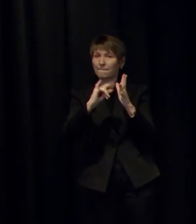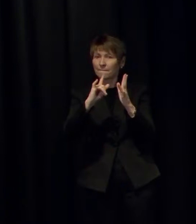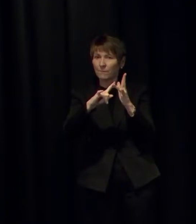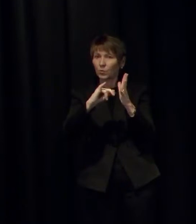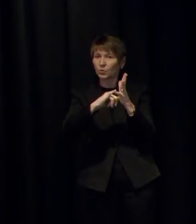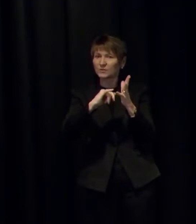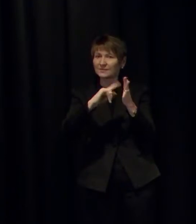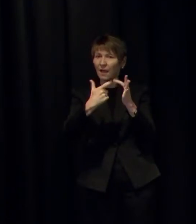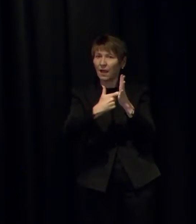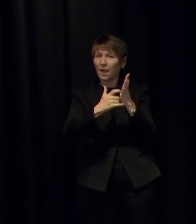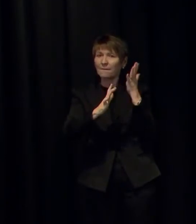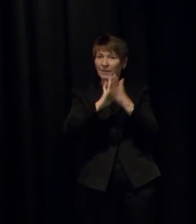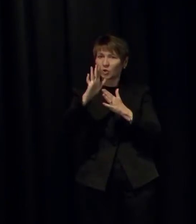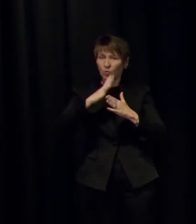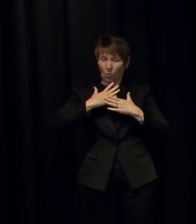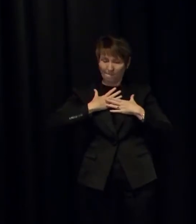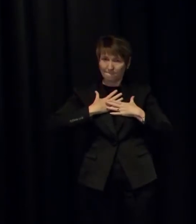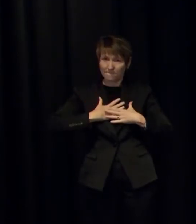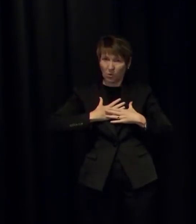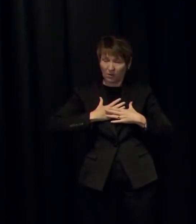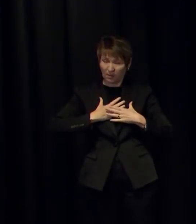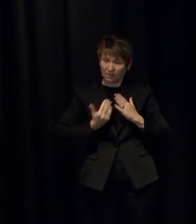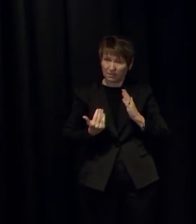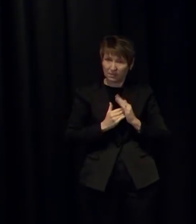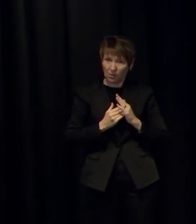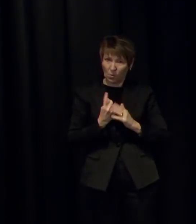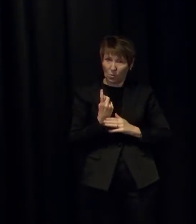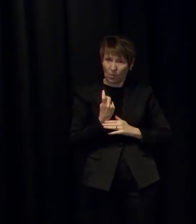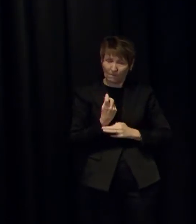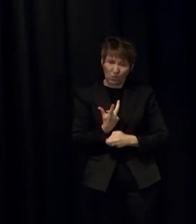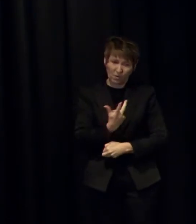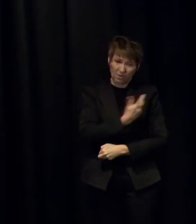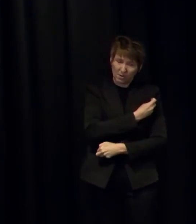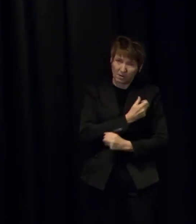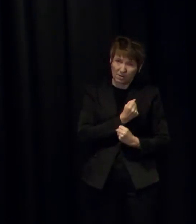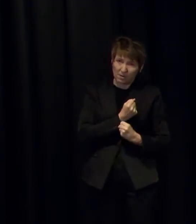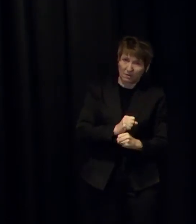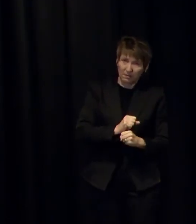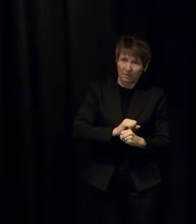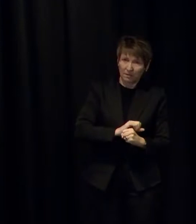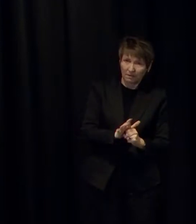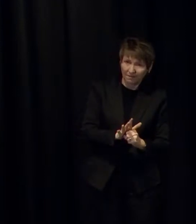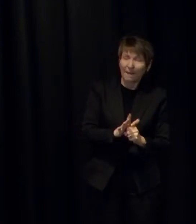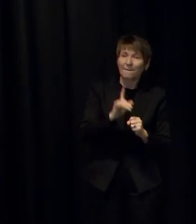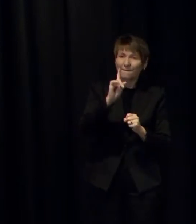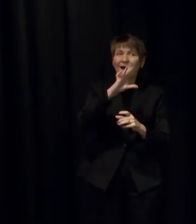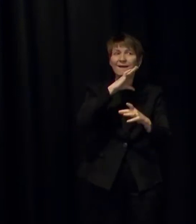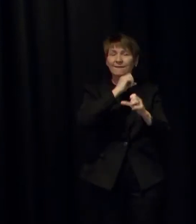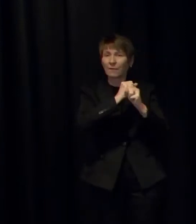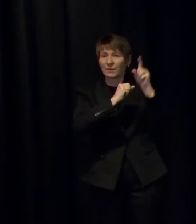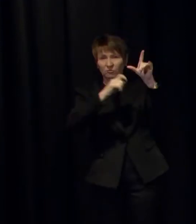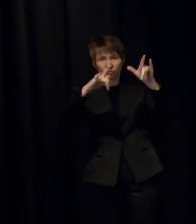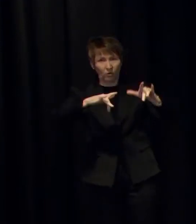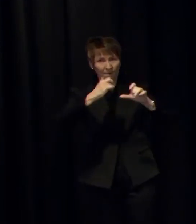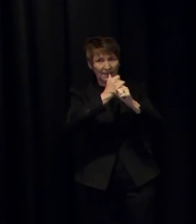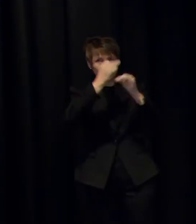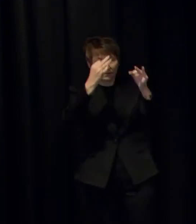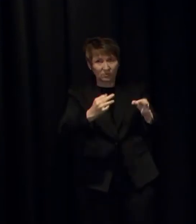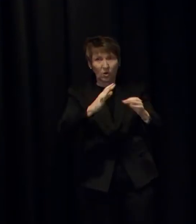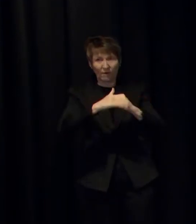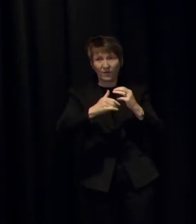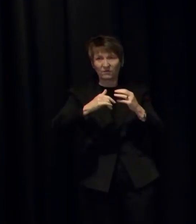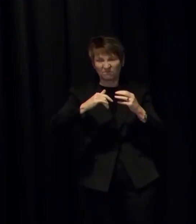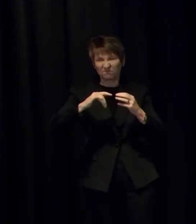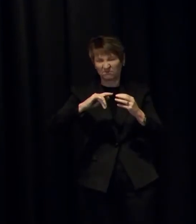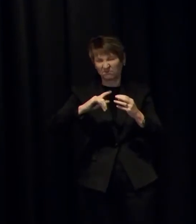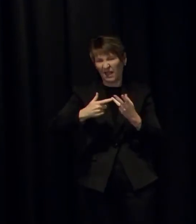single Victorian who has done what we've asked of them. I am proud of them, I am grateful to them, and that's why we're able to make these announcements today.